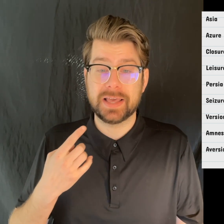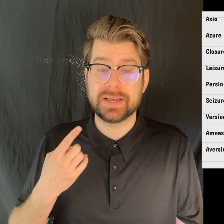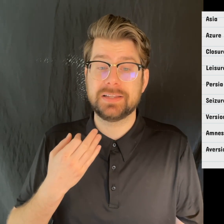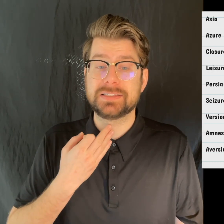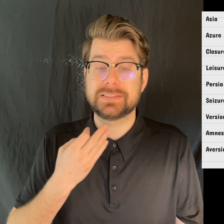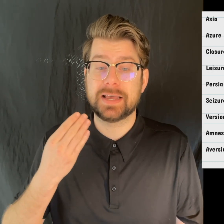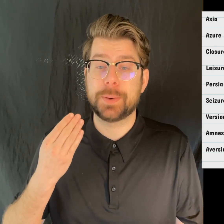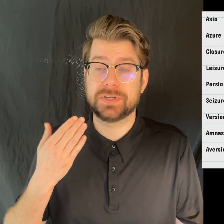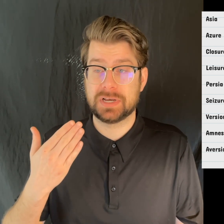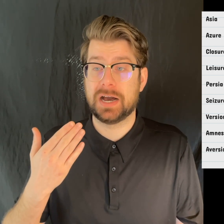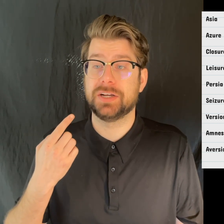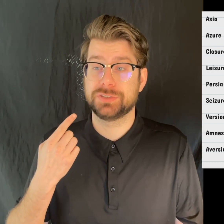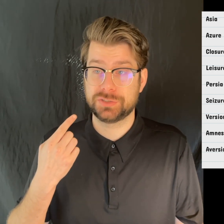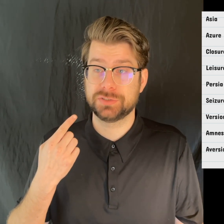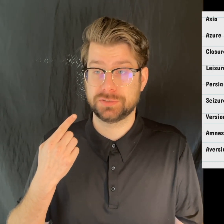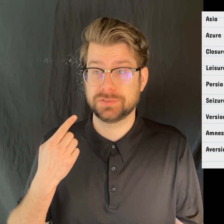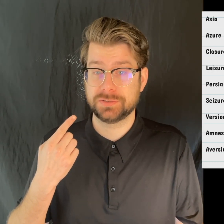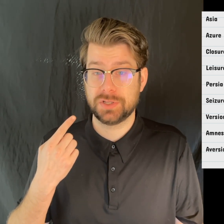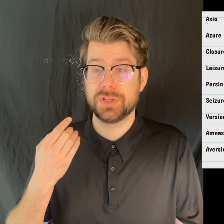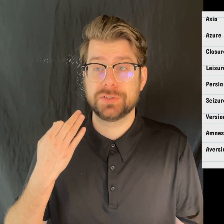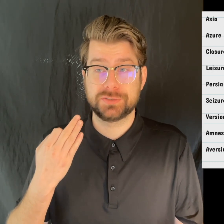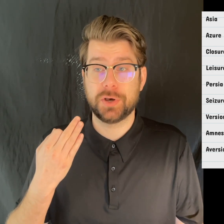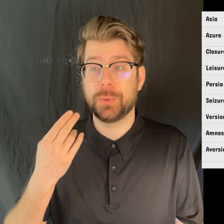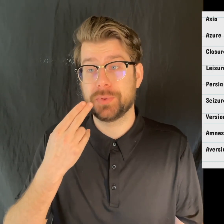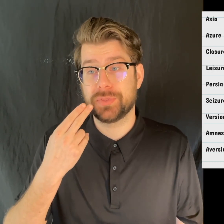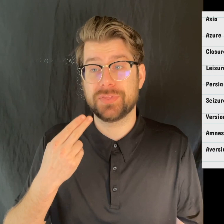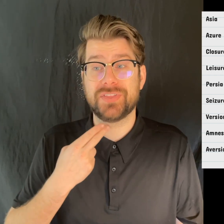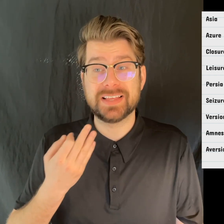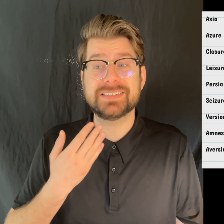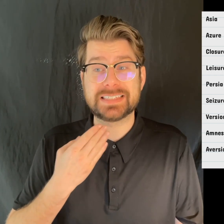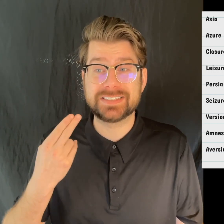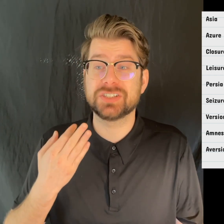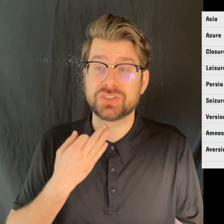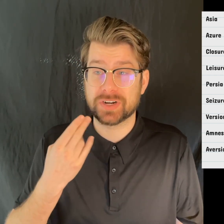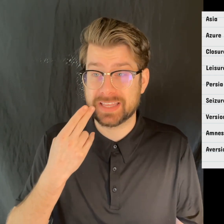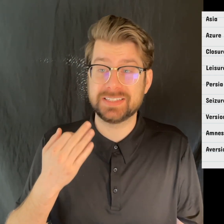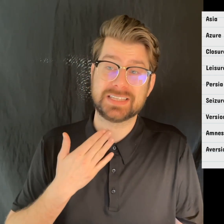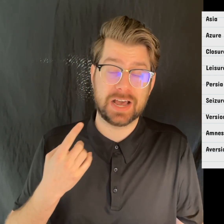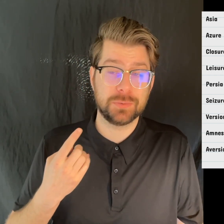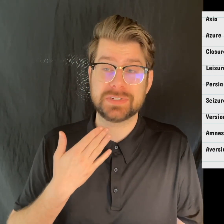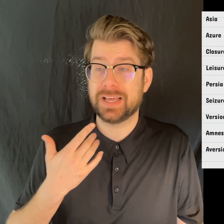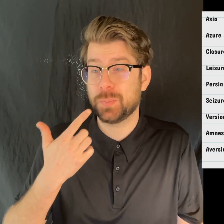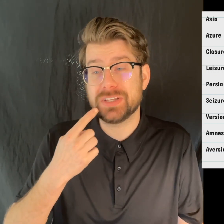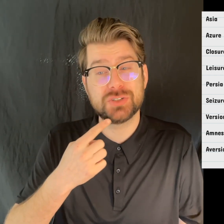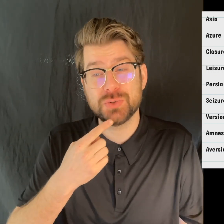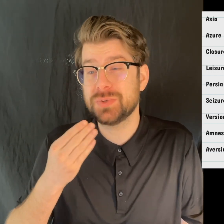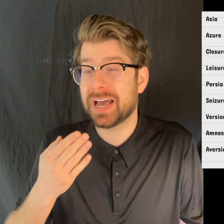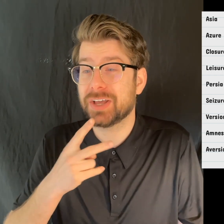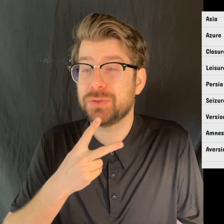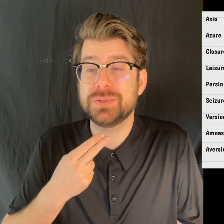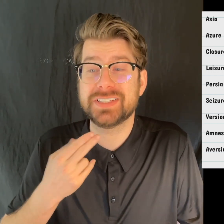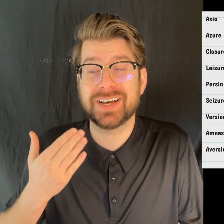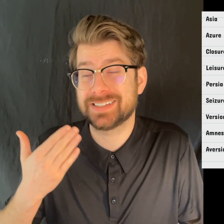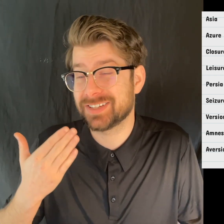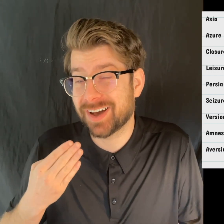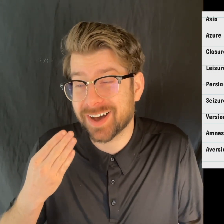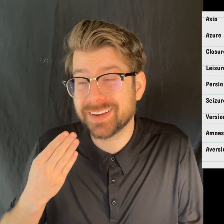and sabotage. So this is a tricky sound, and we do not use it a ton